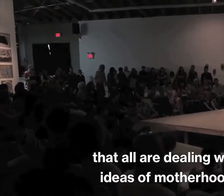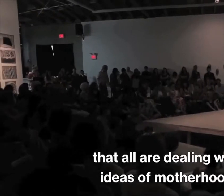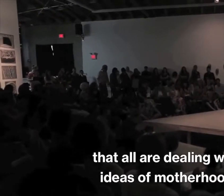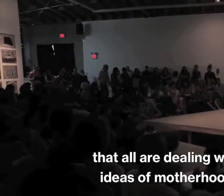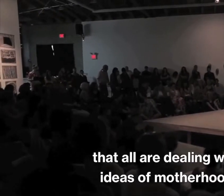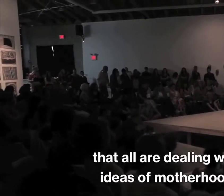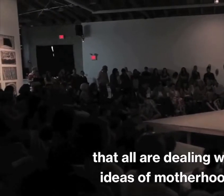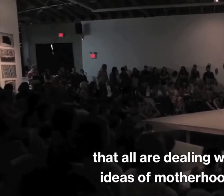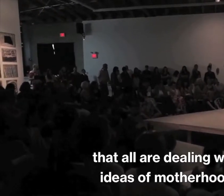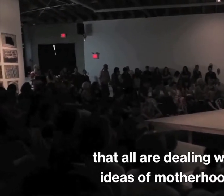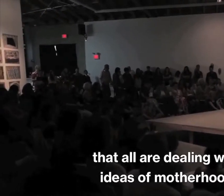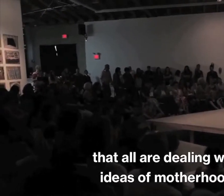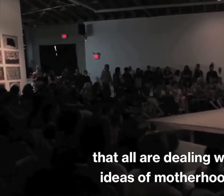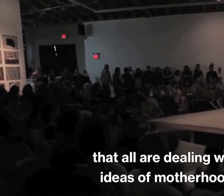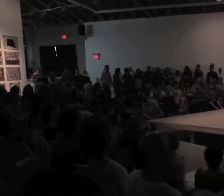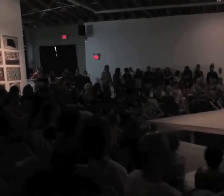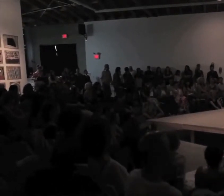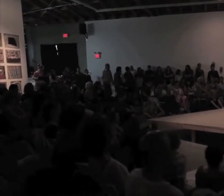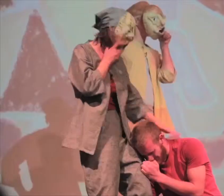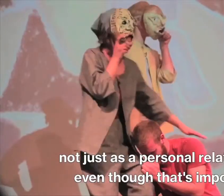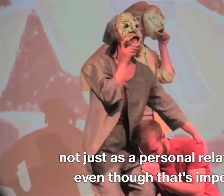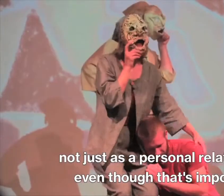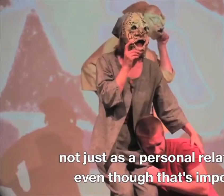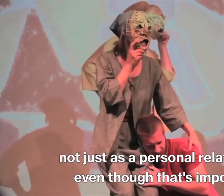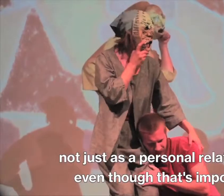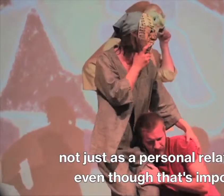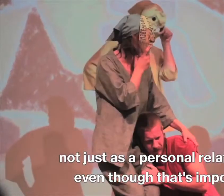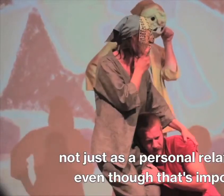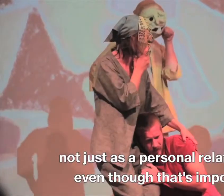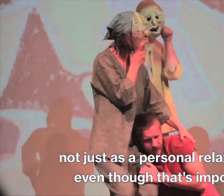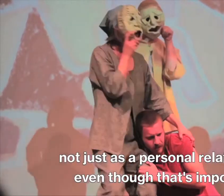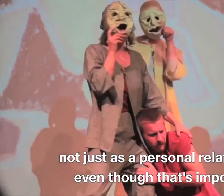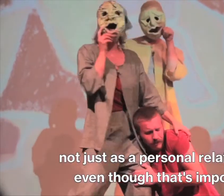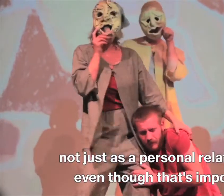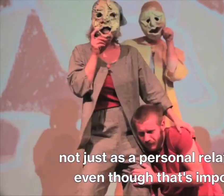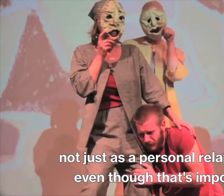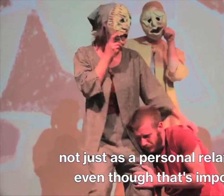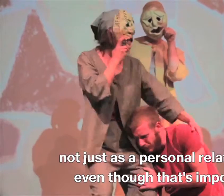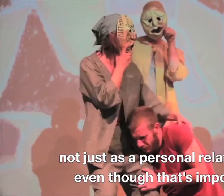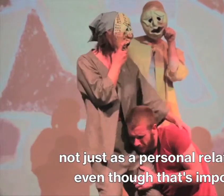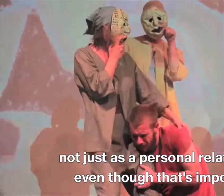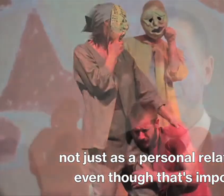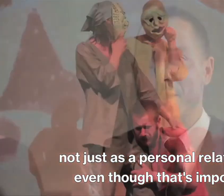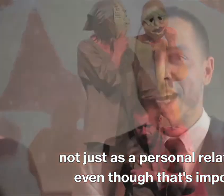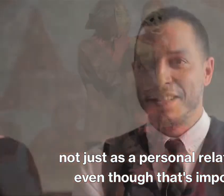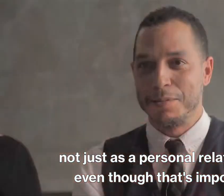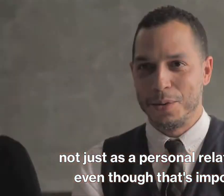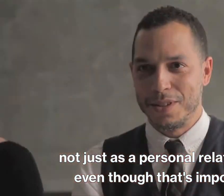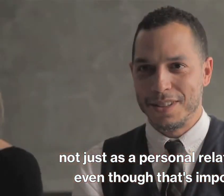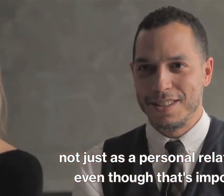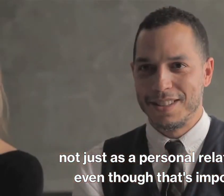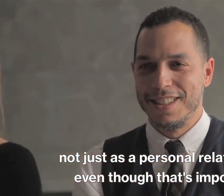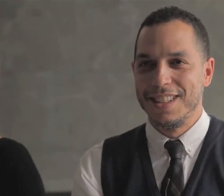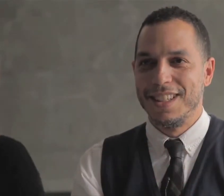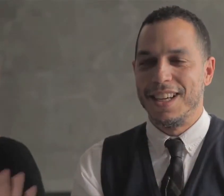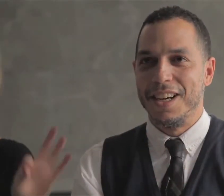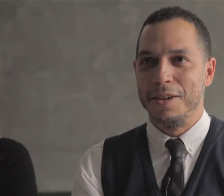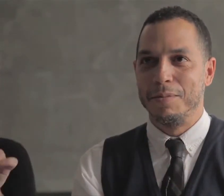with ideas of motherhood, not just as a personal relationship, even though that's